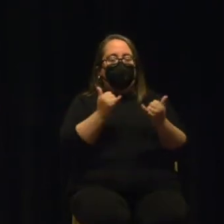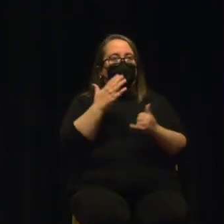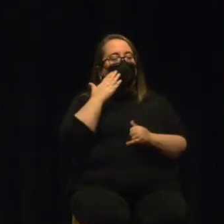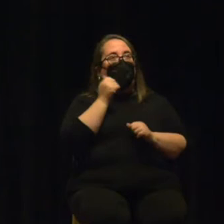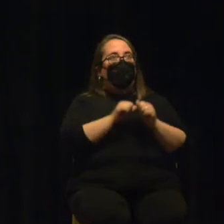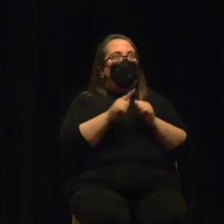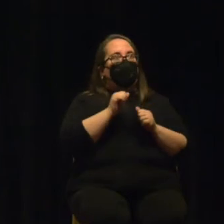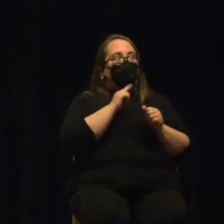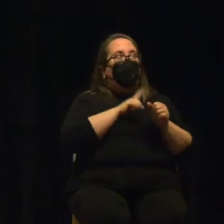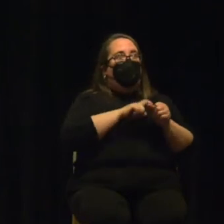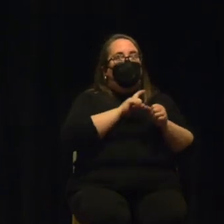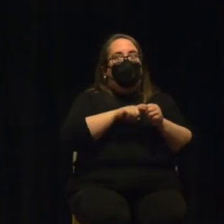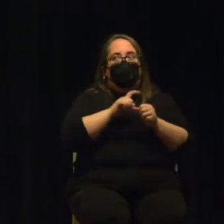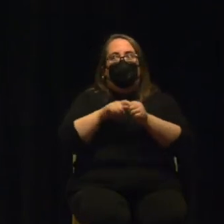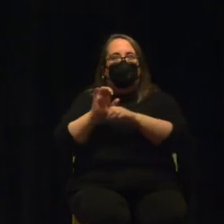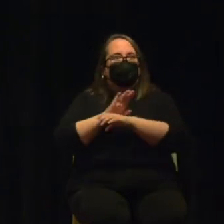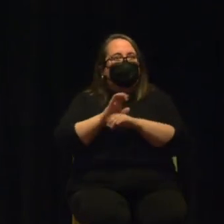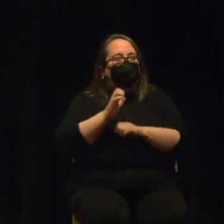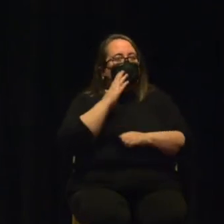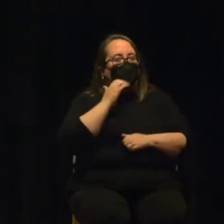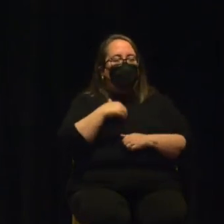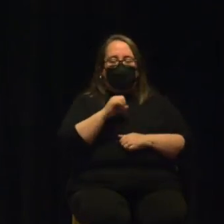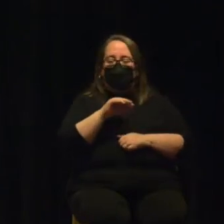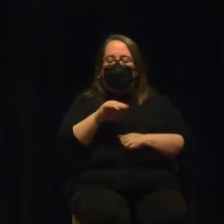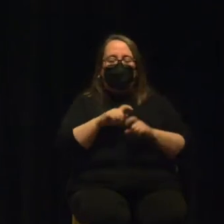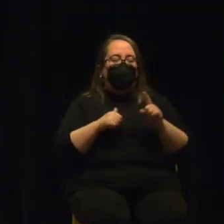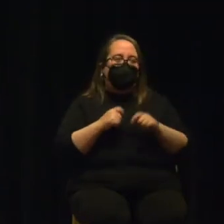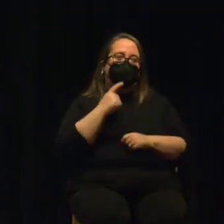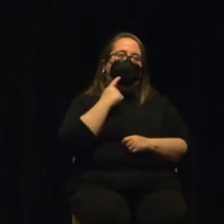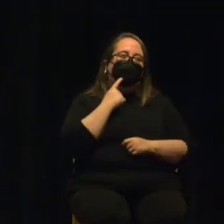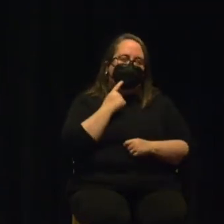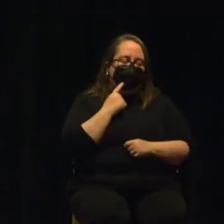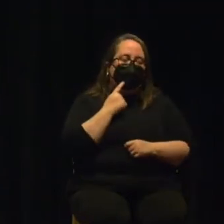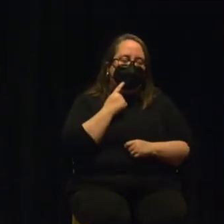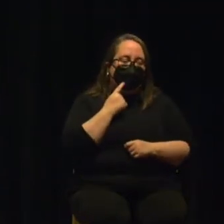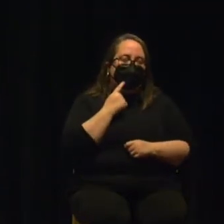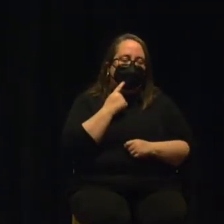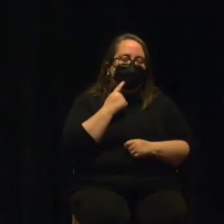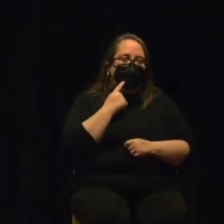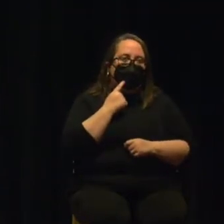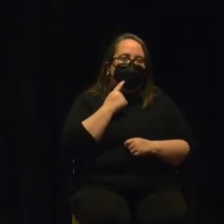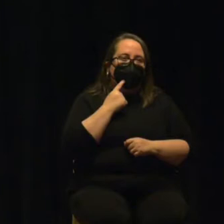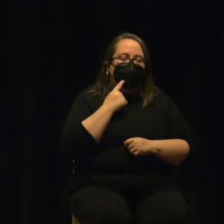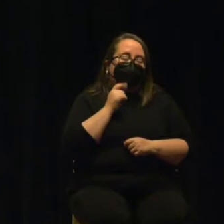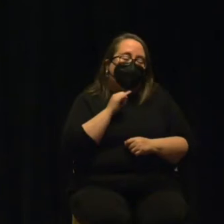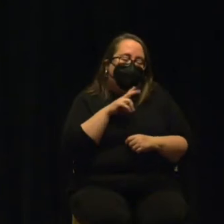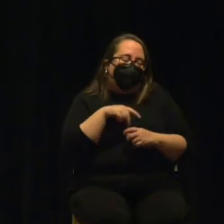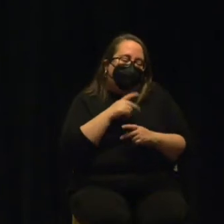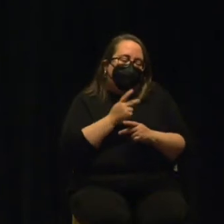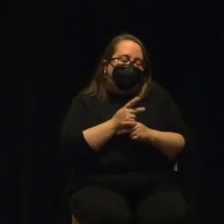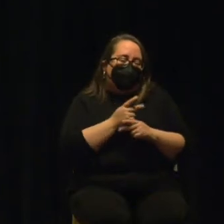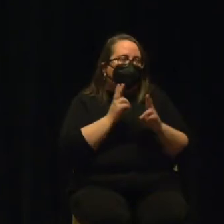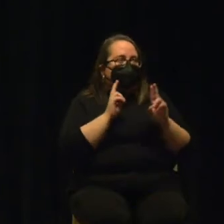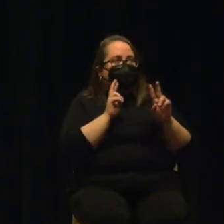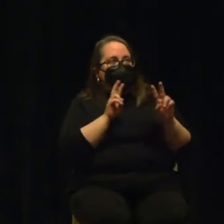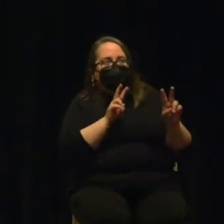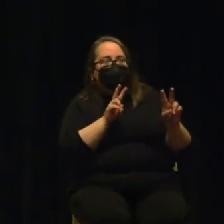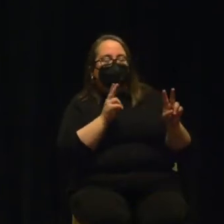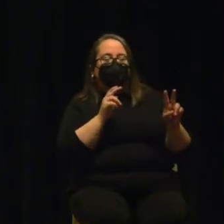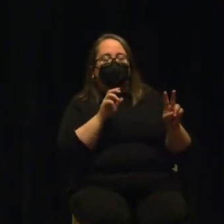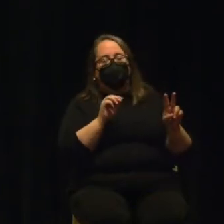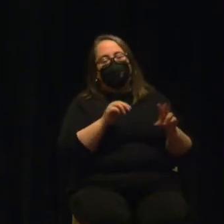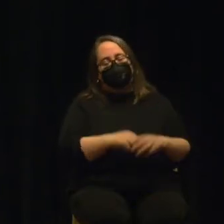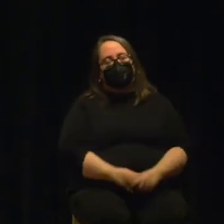everybody's personal business. Right. We got social media, right? But I do mm-hmm. miss these kinds of heroes. Mm-hmm. You know what I mean?